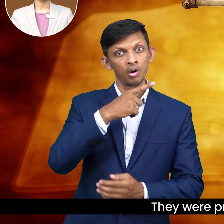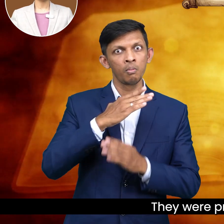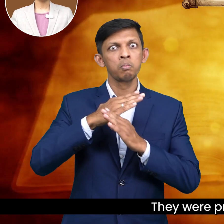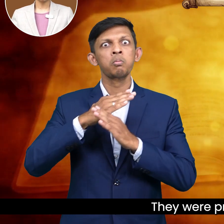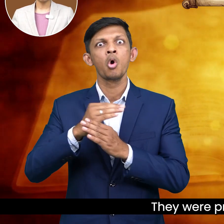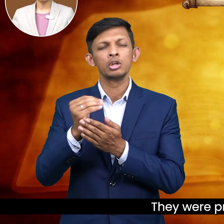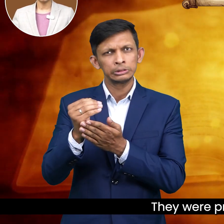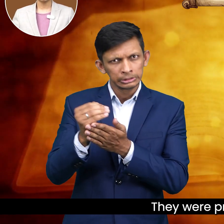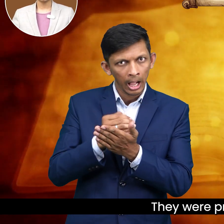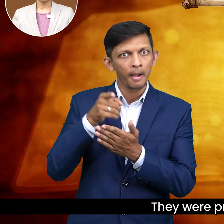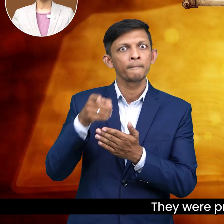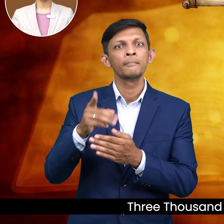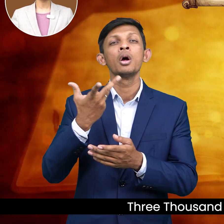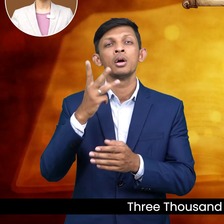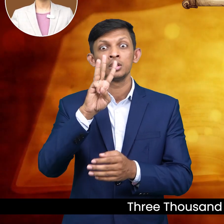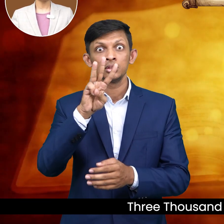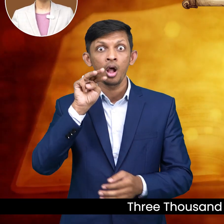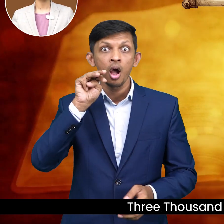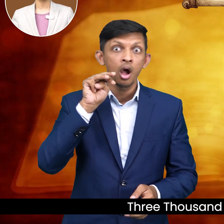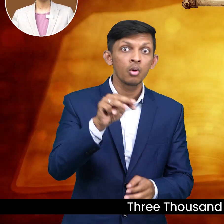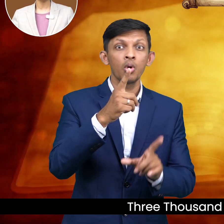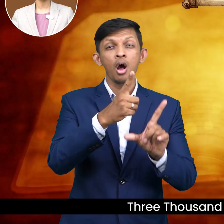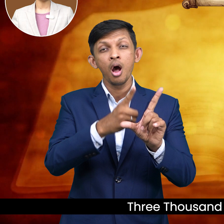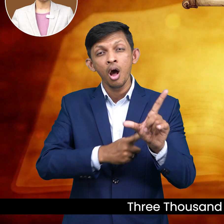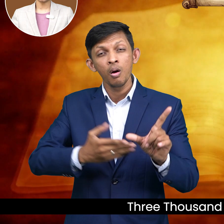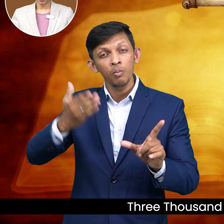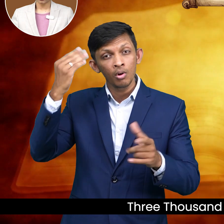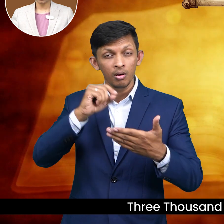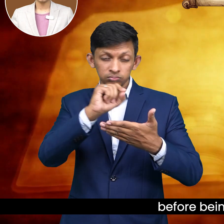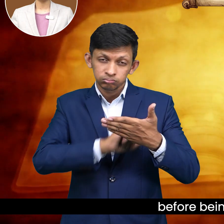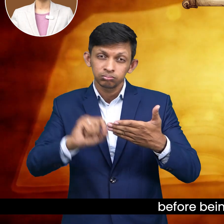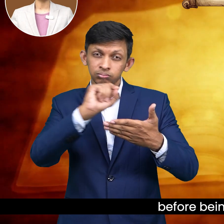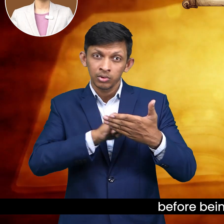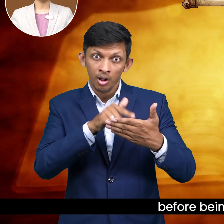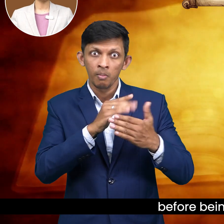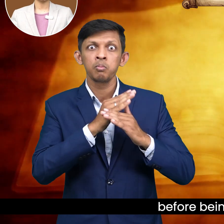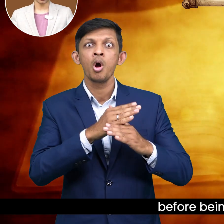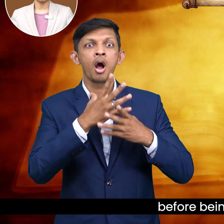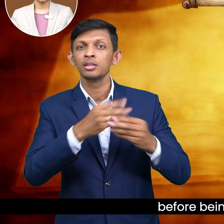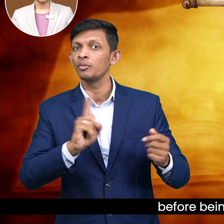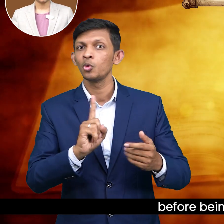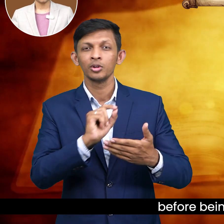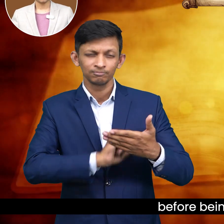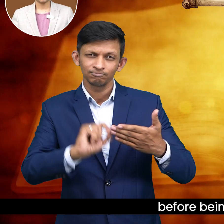They were preserved for over 3,000 years in this manner before being written